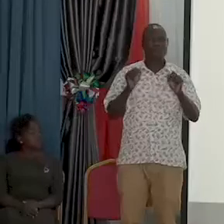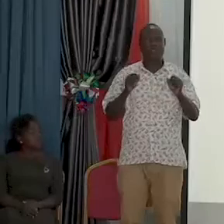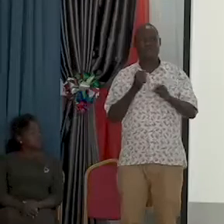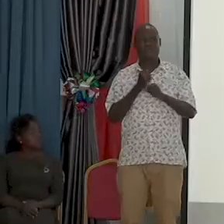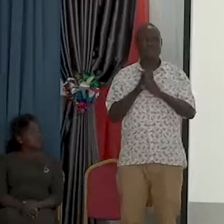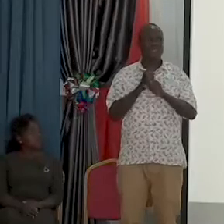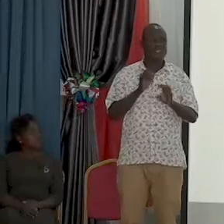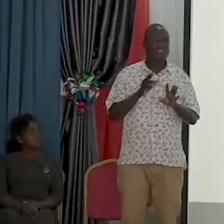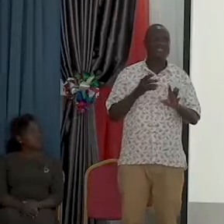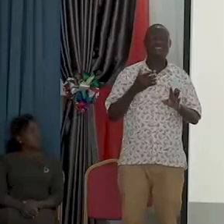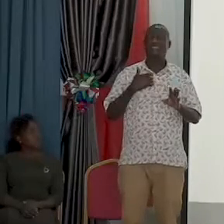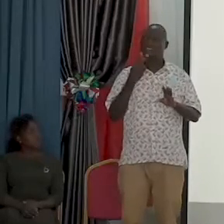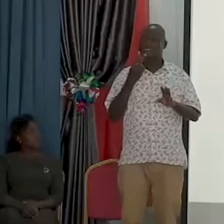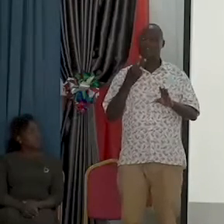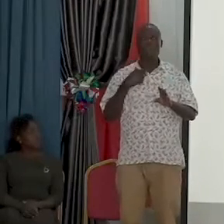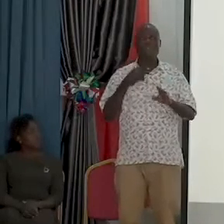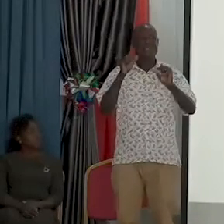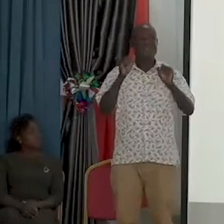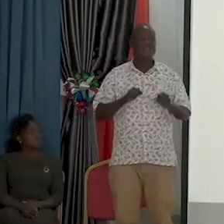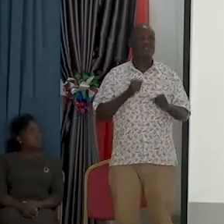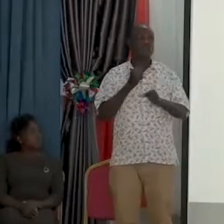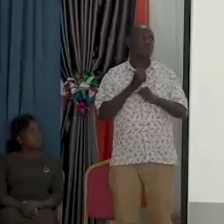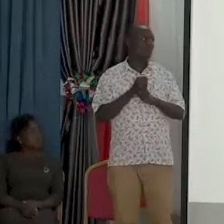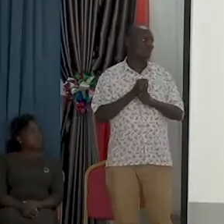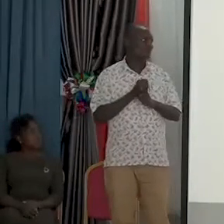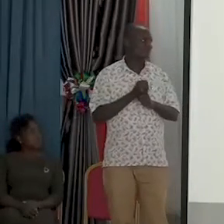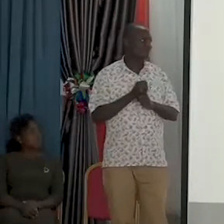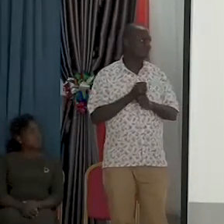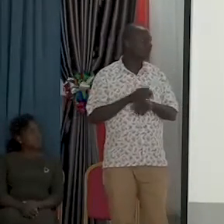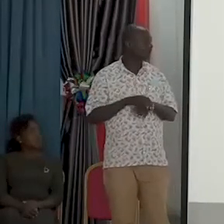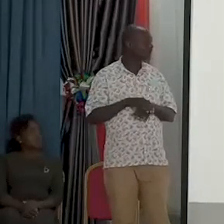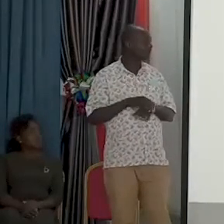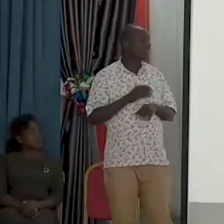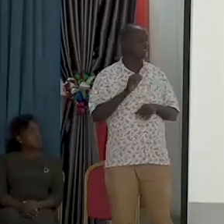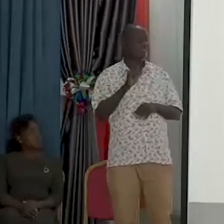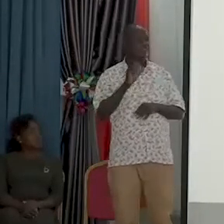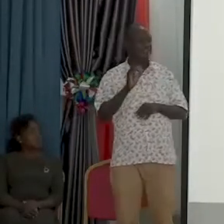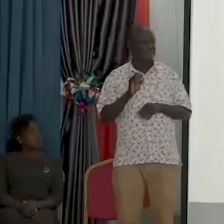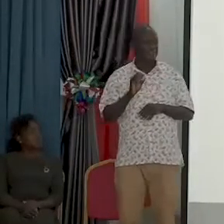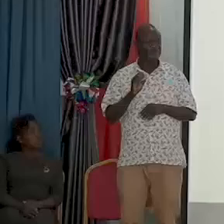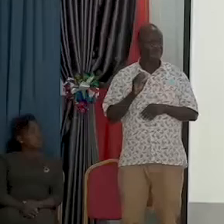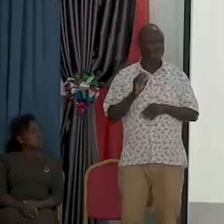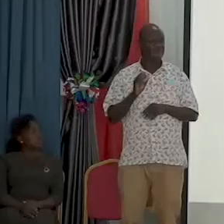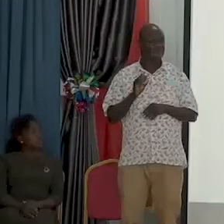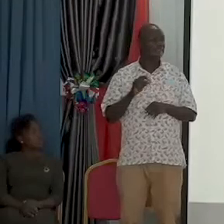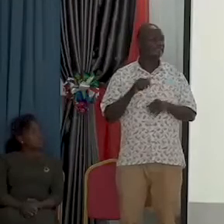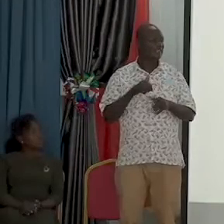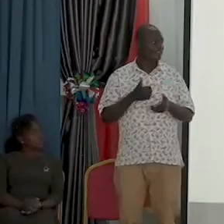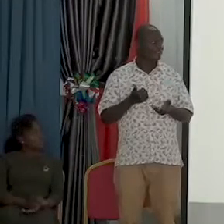they can do because that will help us know what to do next. So are they,